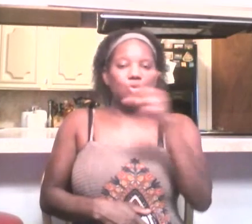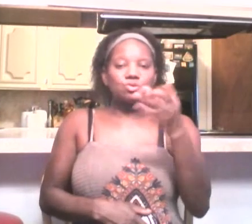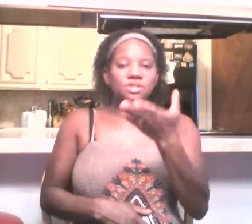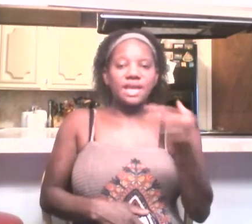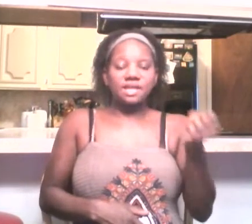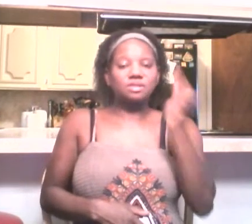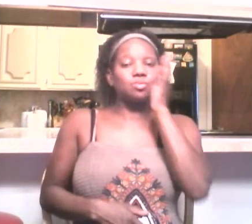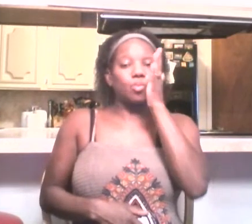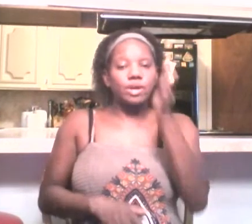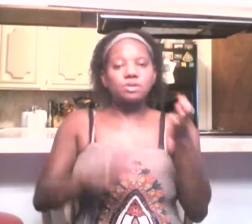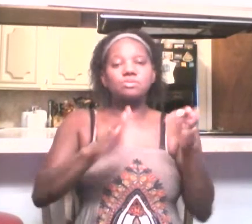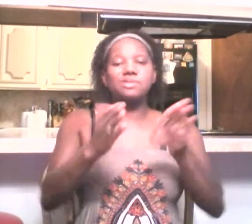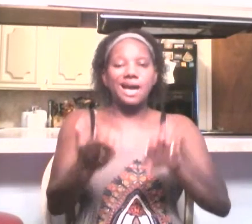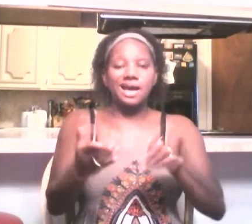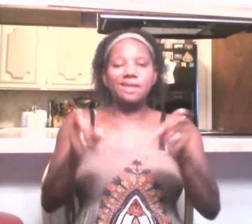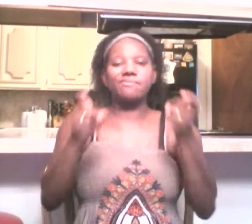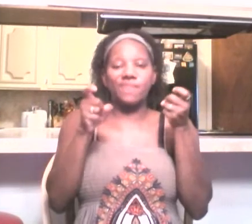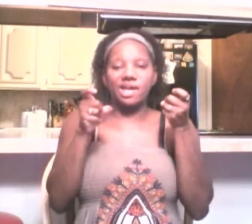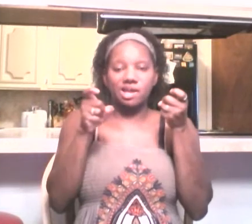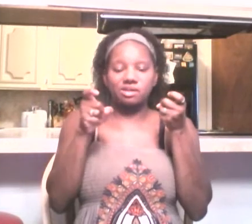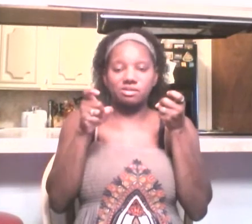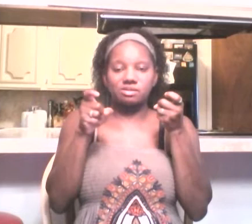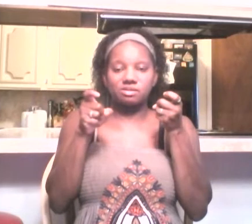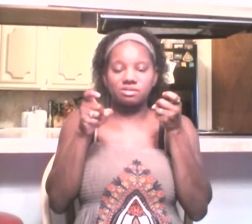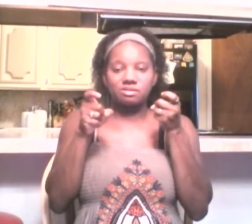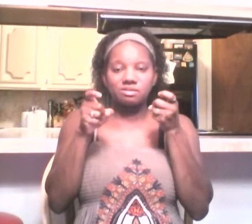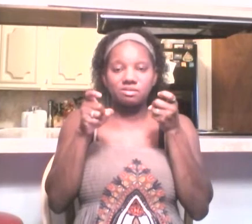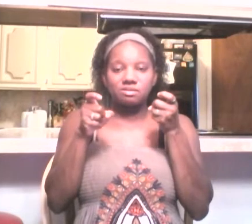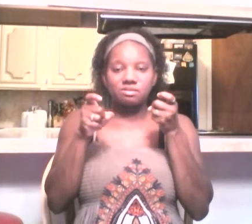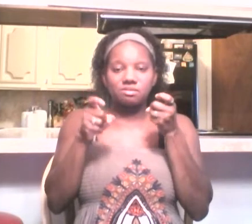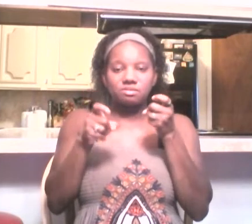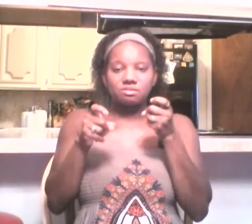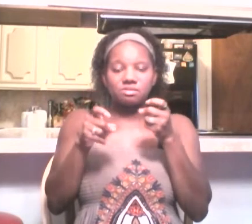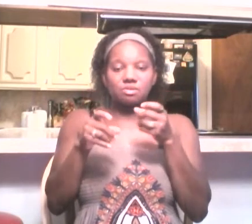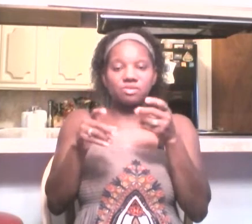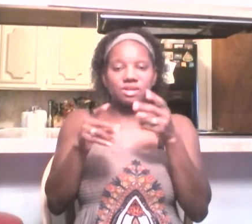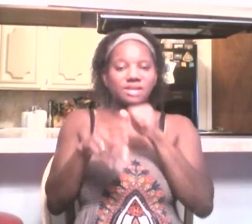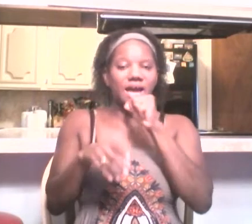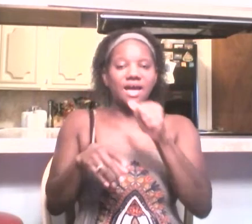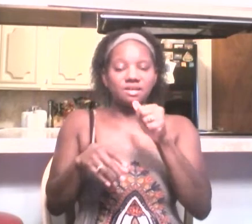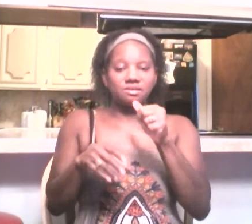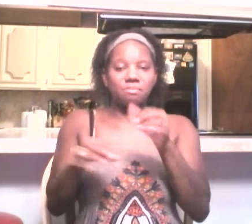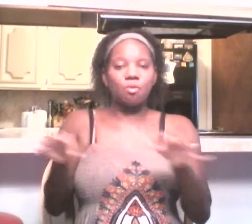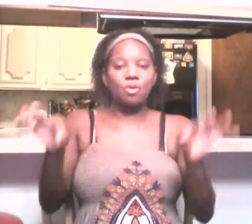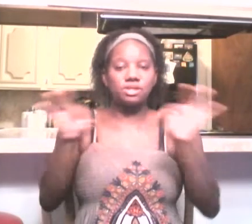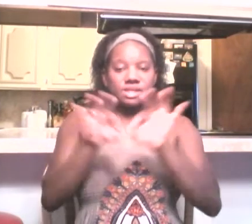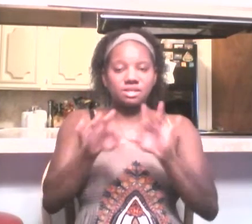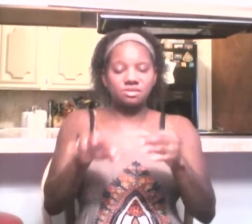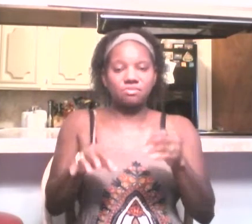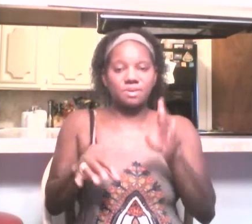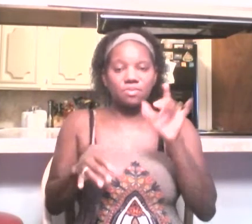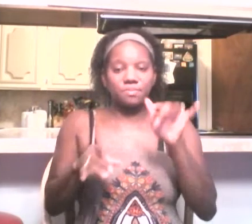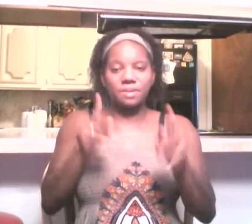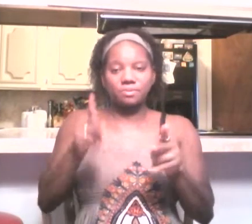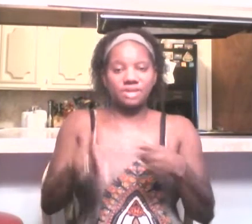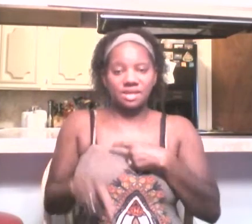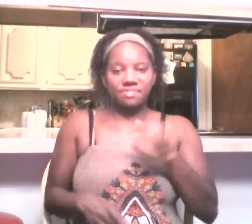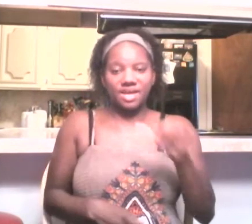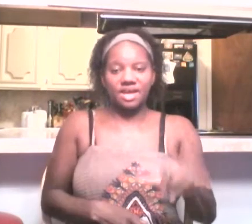Those things will die fast. So that's not important to be with people like that.